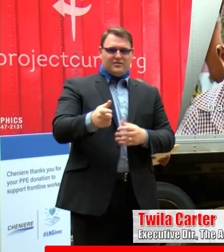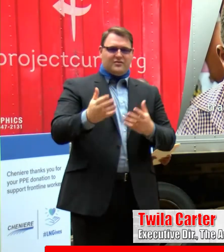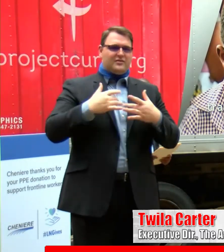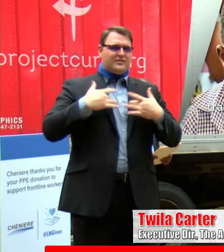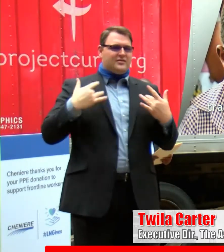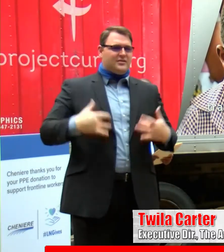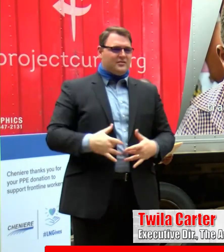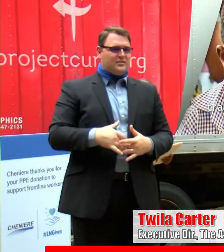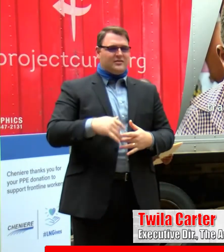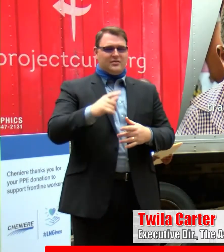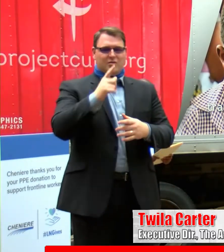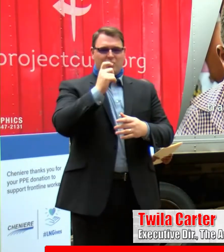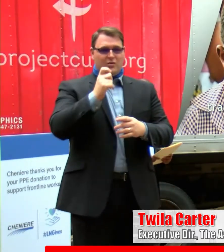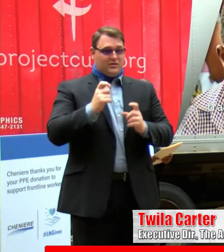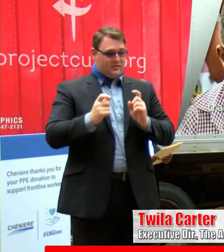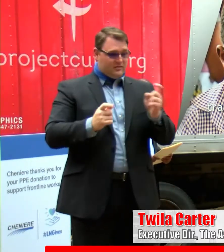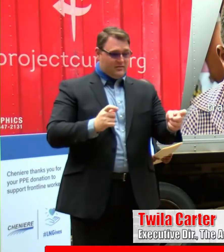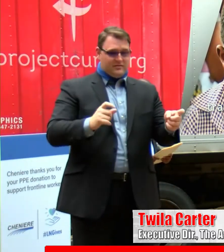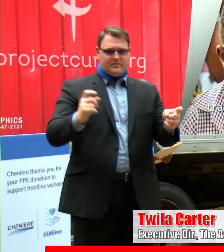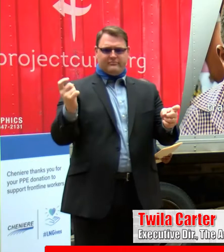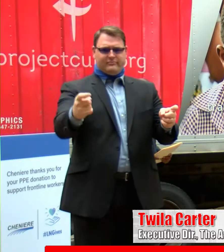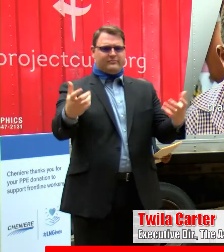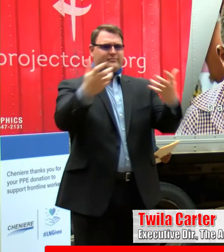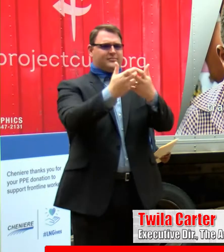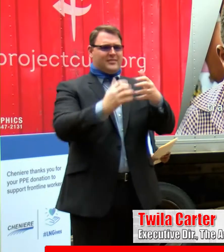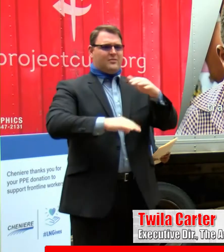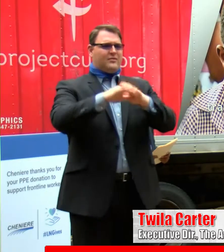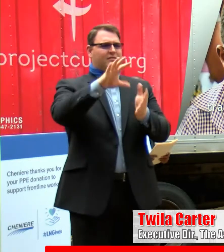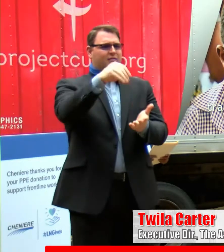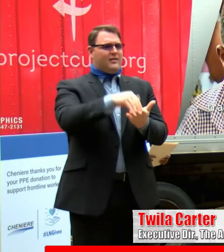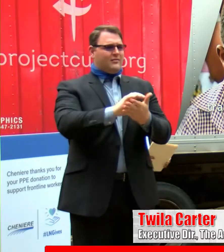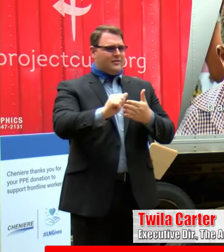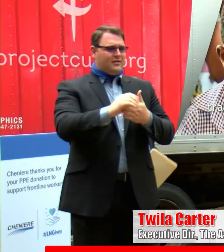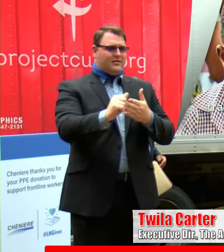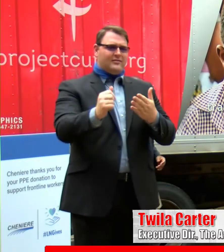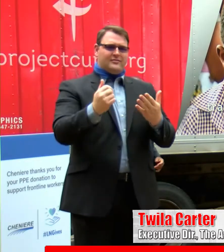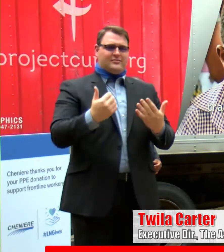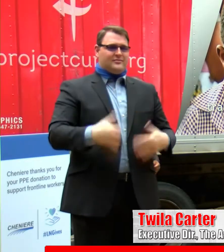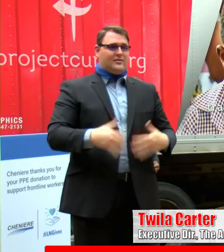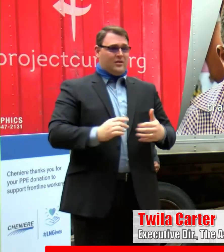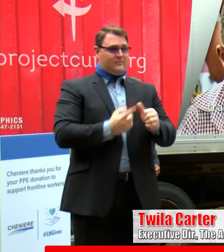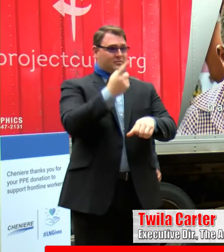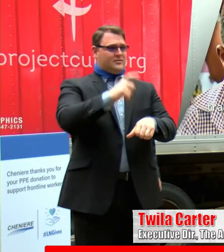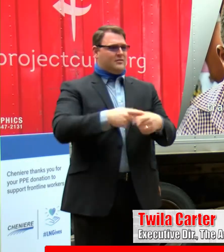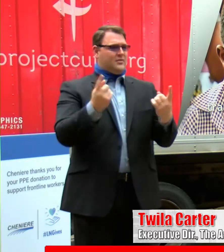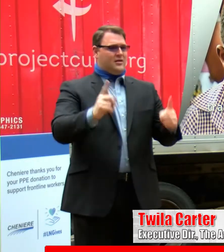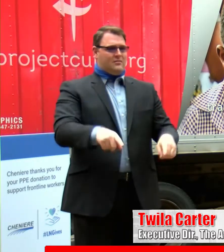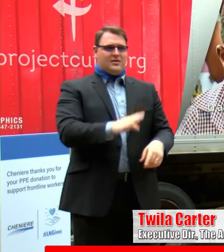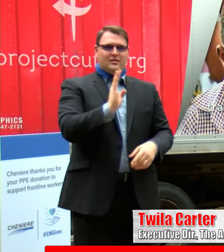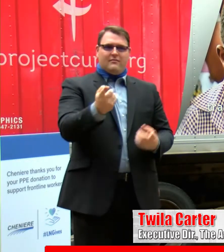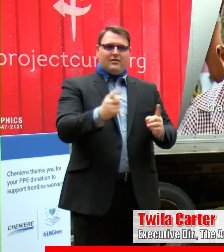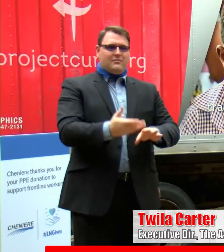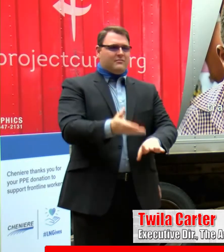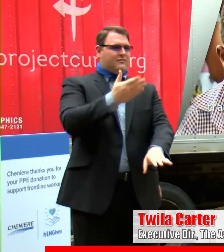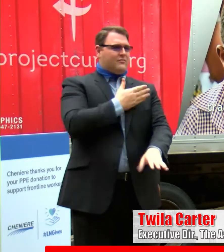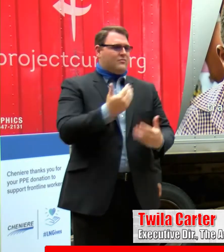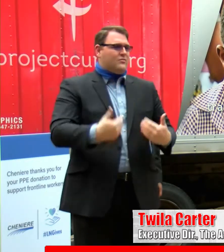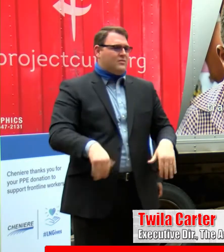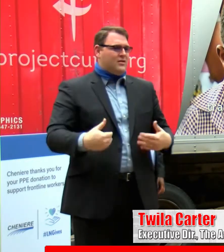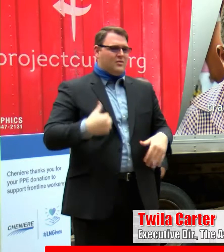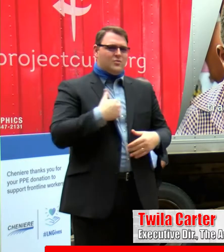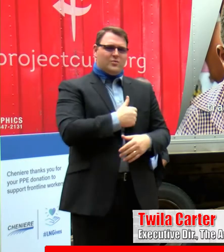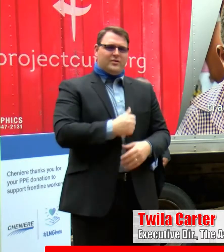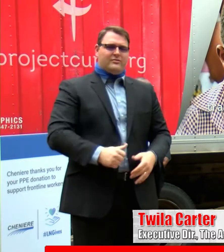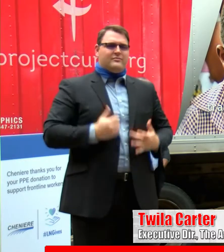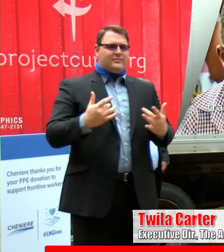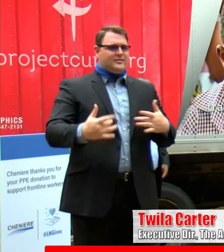generosity in matching the contributions to Project C.U.R.E. up to $50,000 is unprecedented. We're so excited to be great partners of yours. You